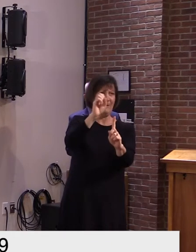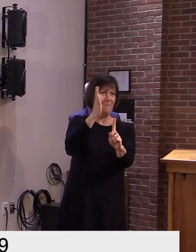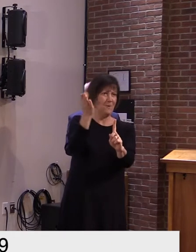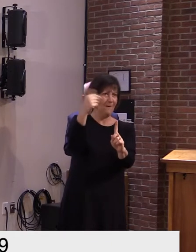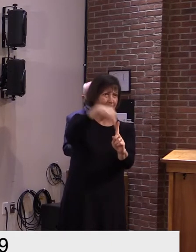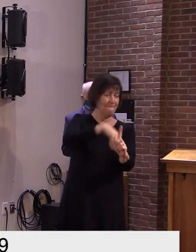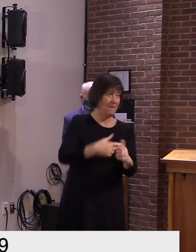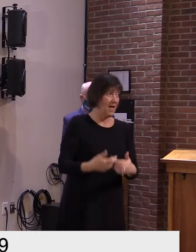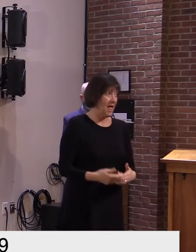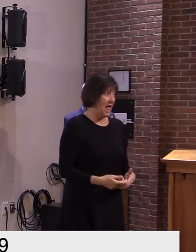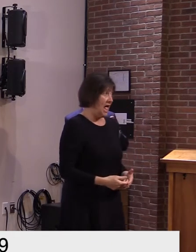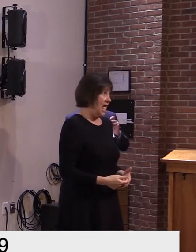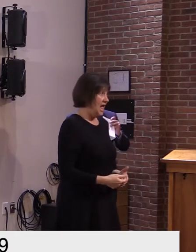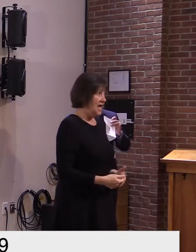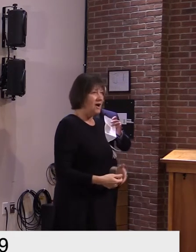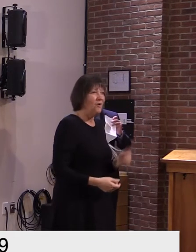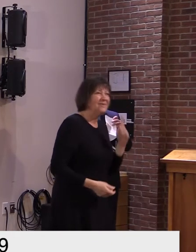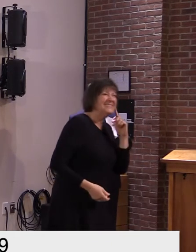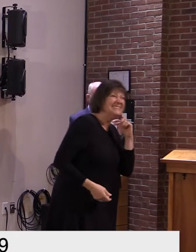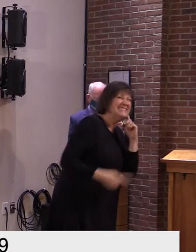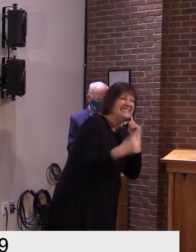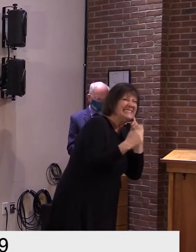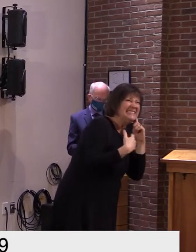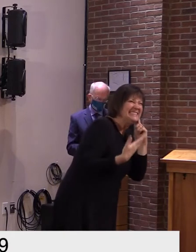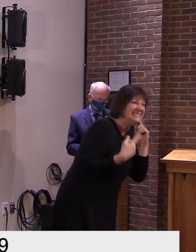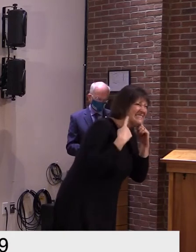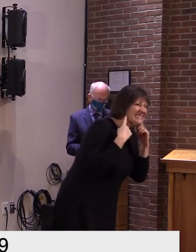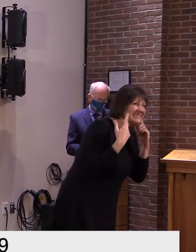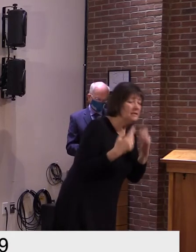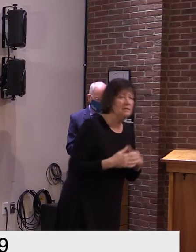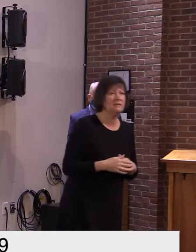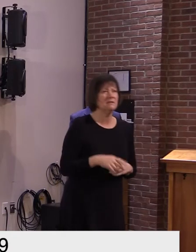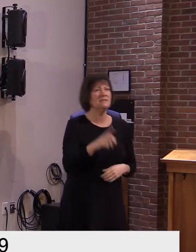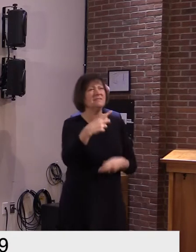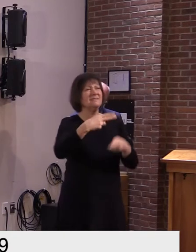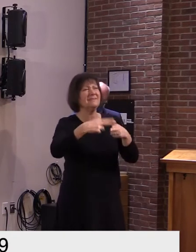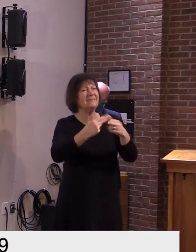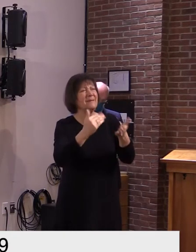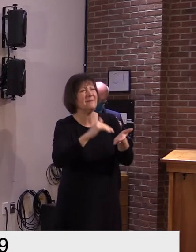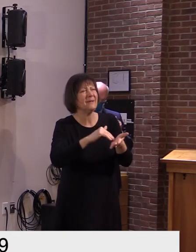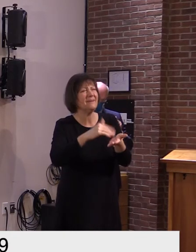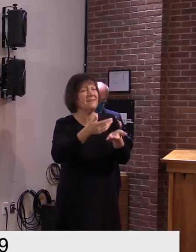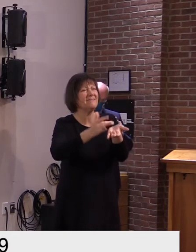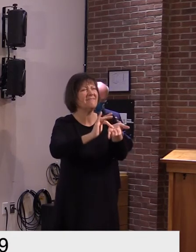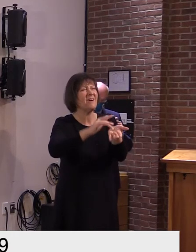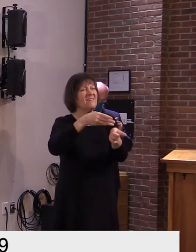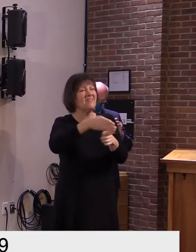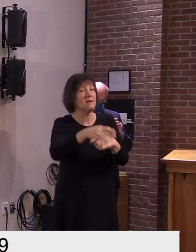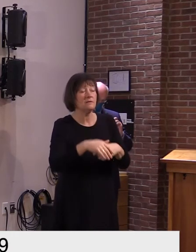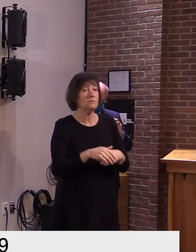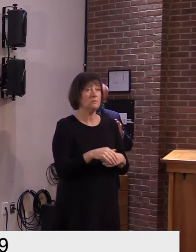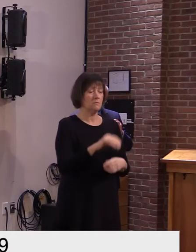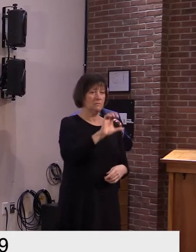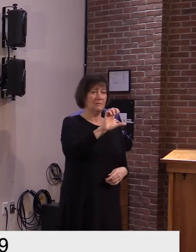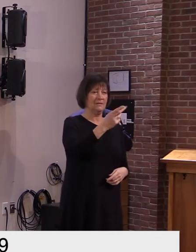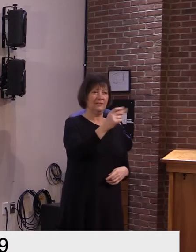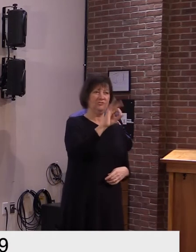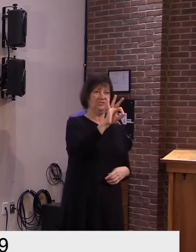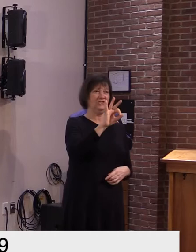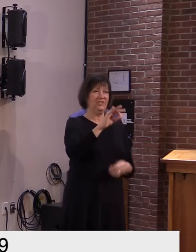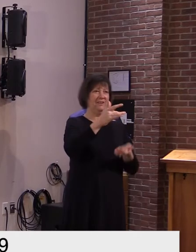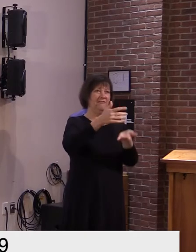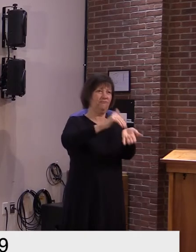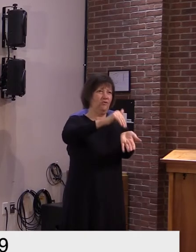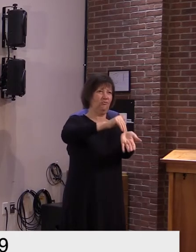Governor, I could not hear the question. What was the organization? What pharmacy? Yeah, the chief medical officer of